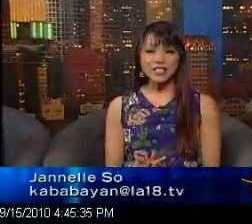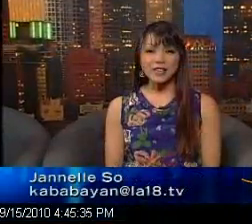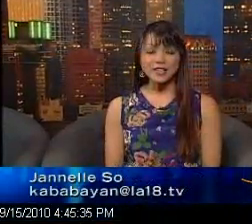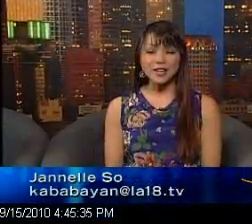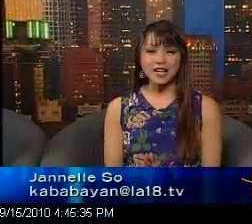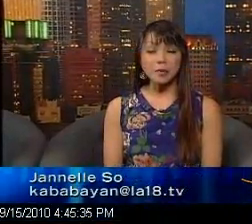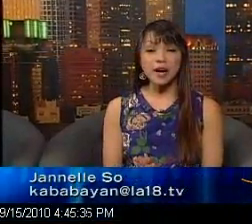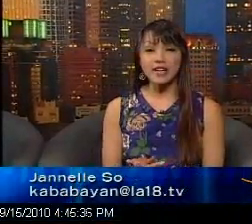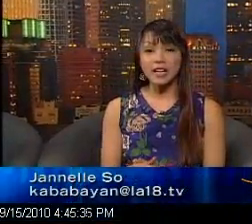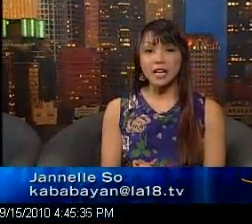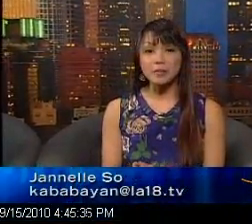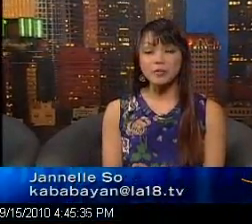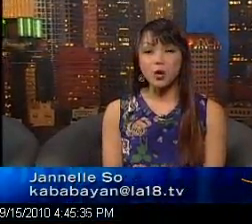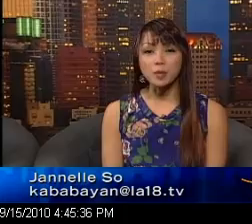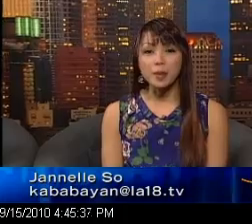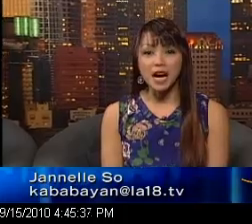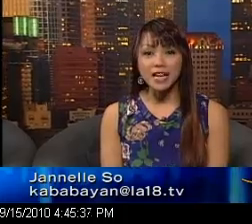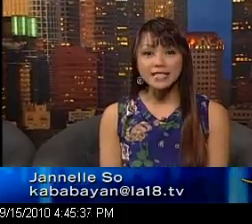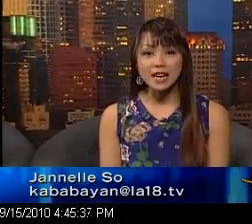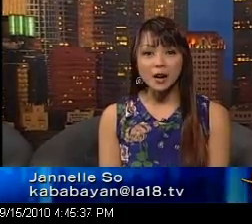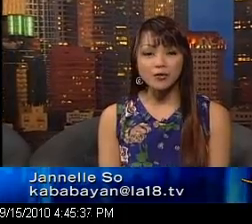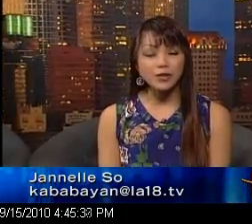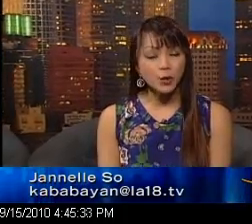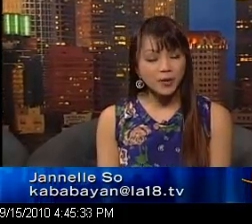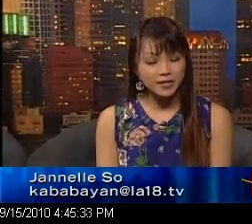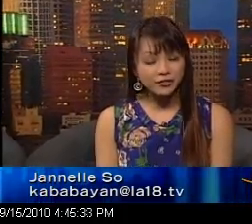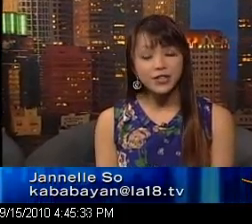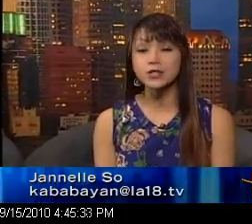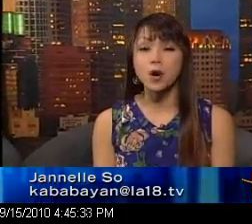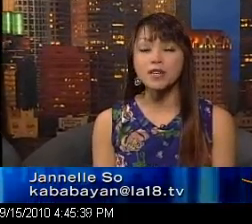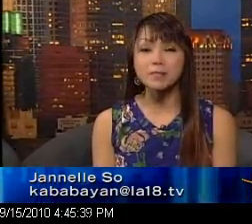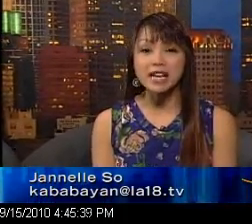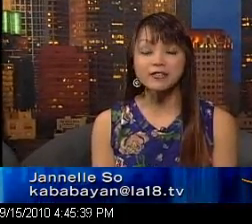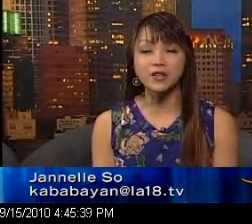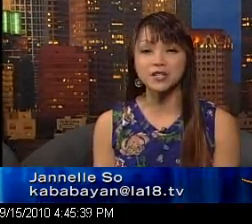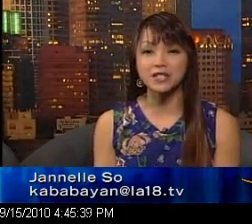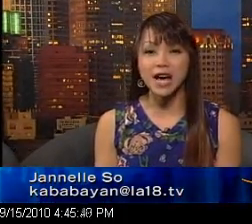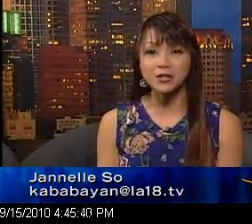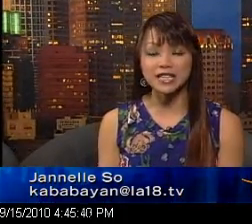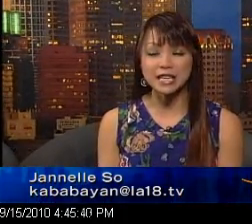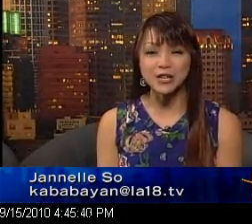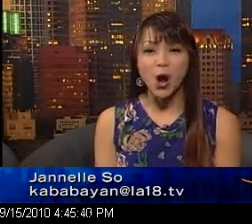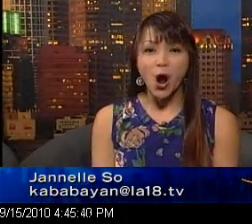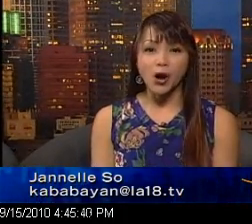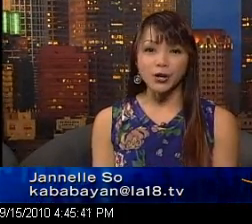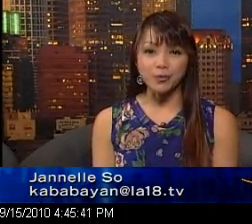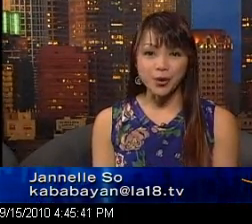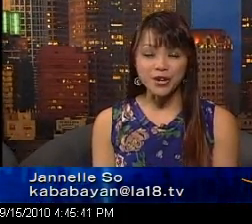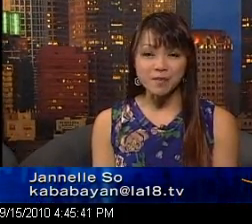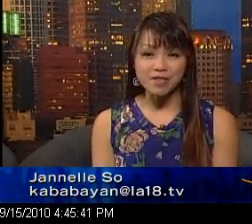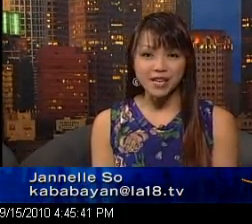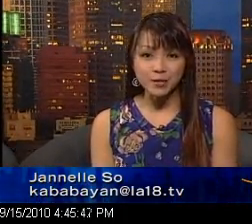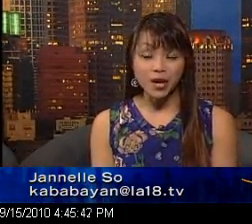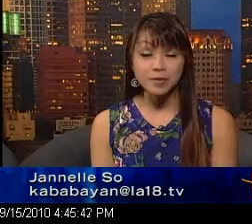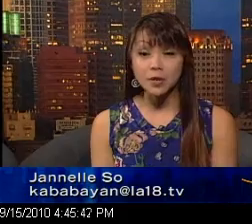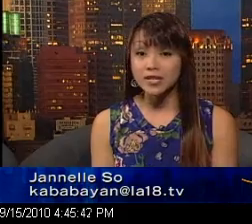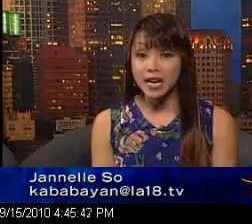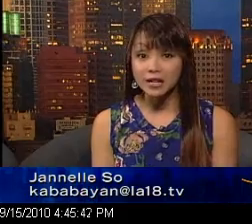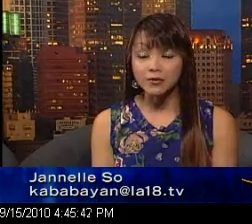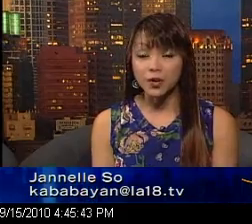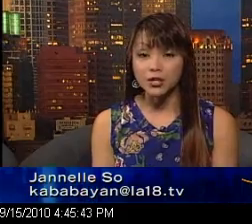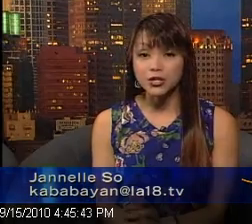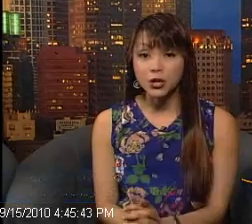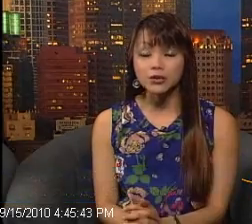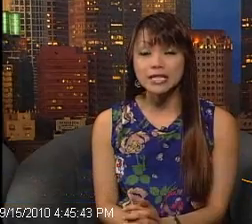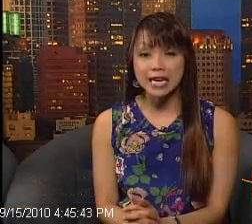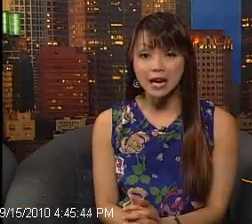We've never done this on Kababayan LA before, but there's always the first, always many firsts actually here on our program, and that is why I'm so